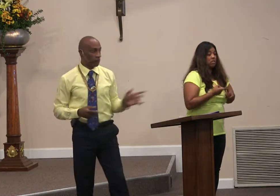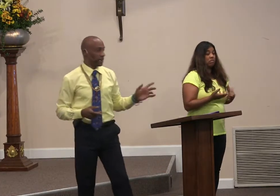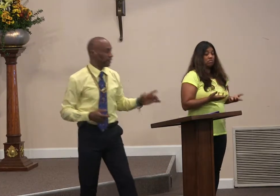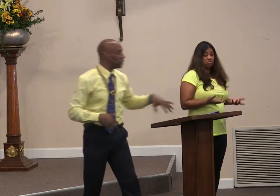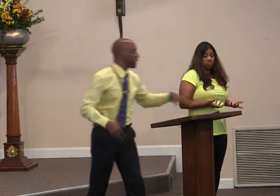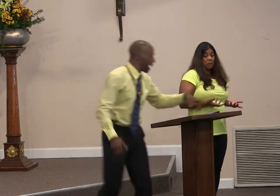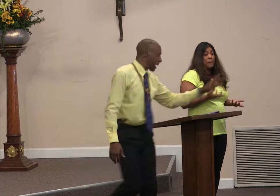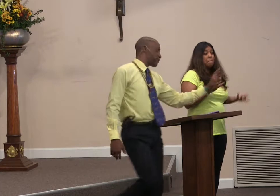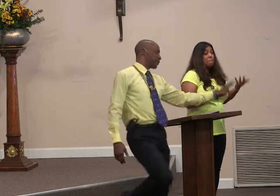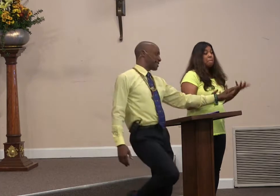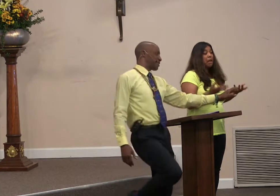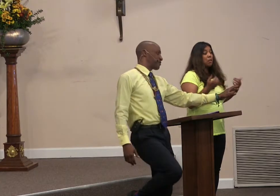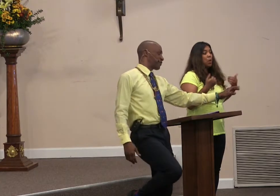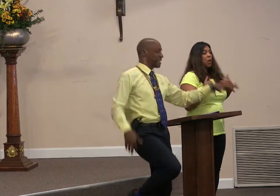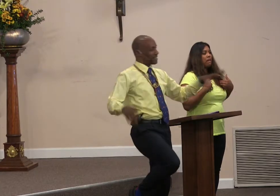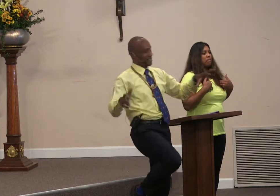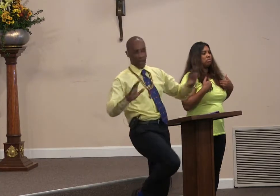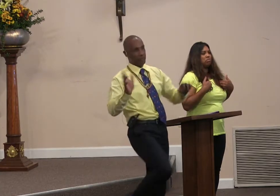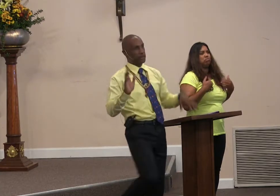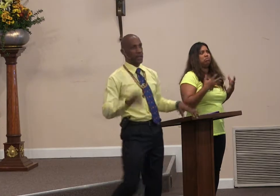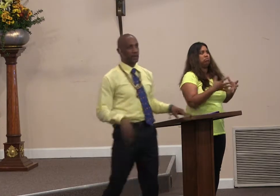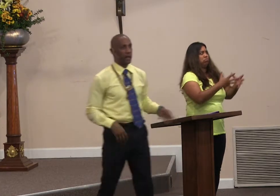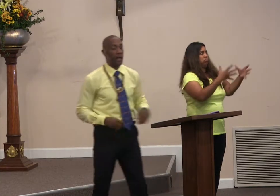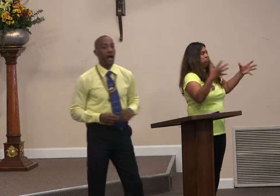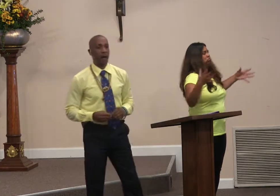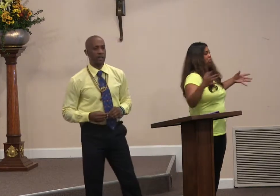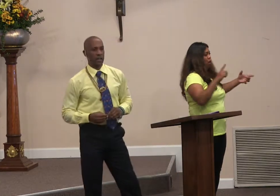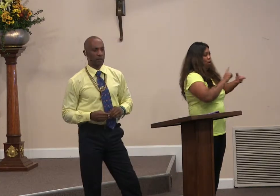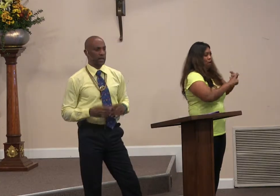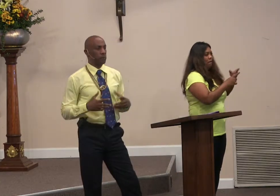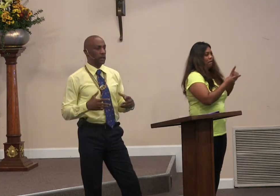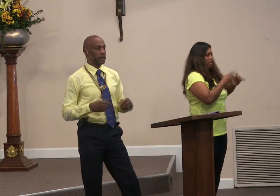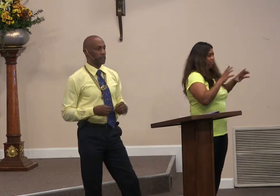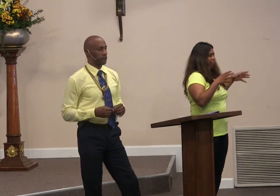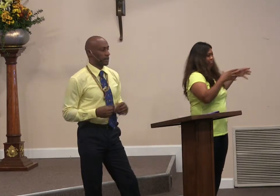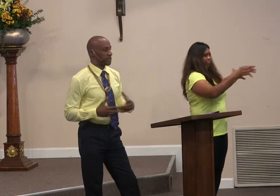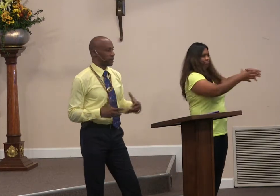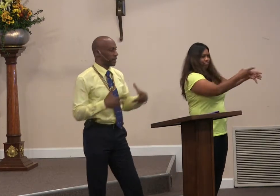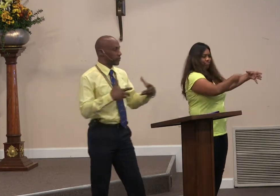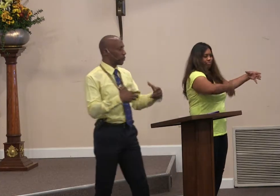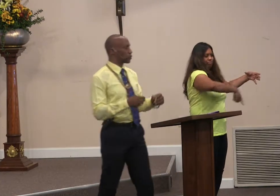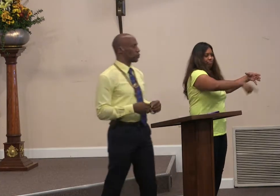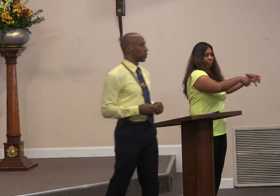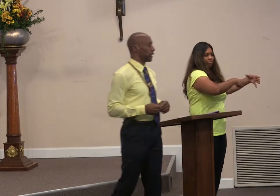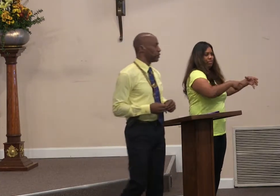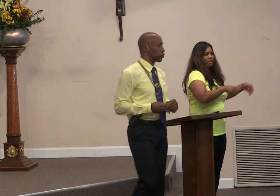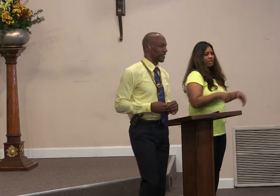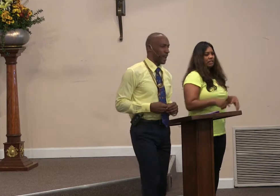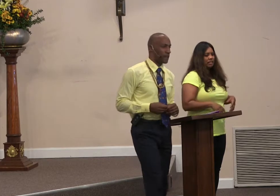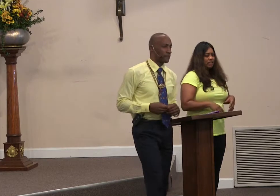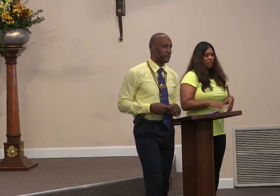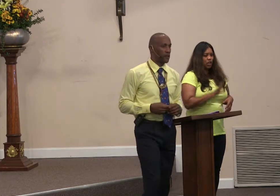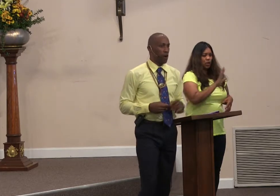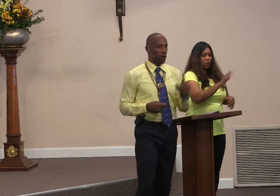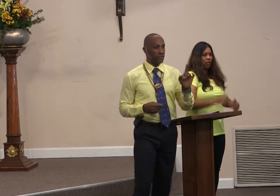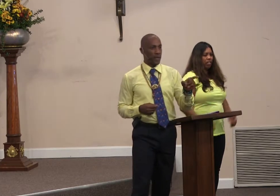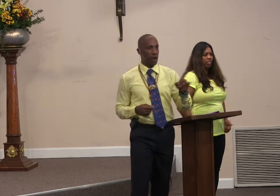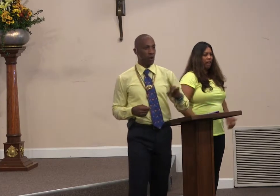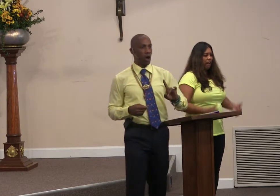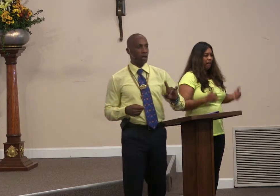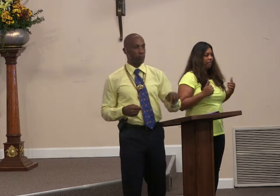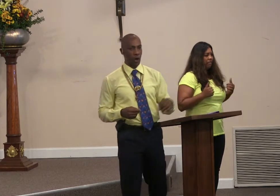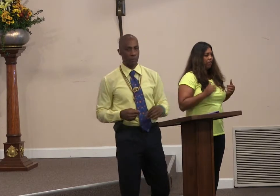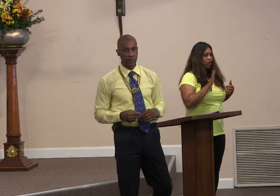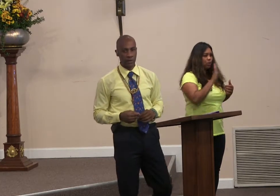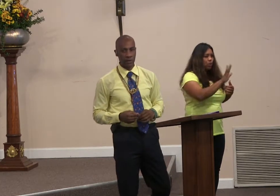And I don't mean, yeah, I got 47 friends, and I'm not talking about, I'm talking about an abundance of friends, meaning those who are in your life are